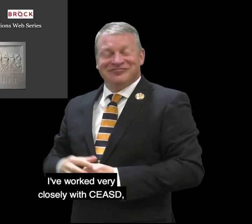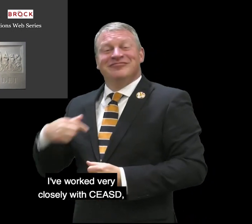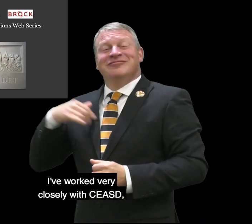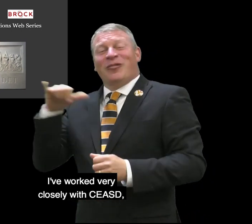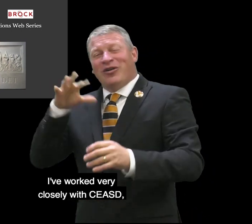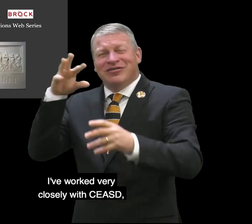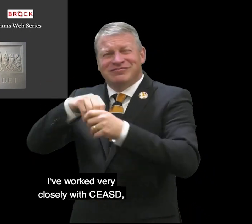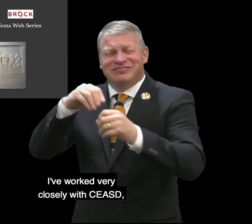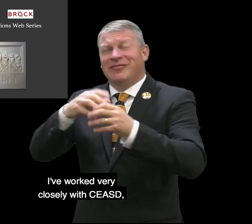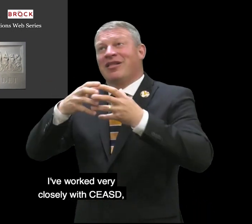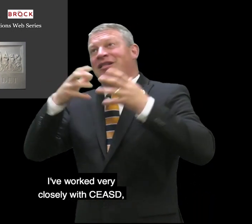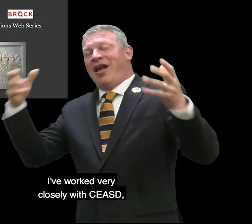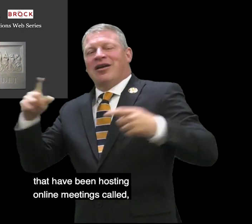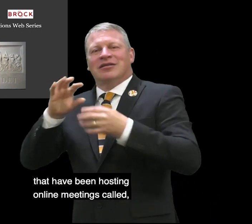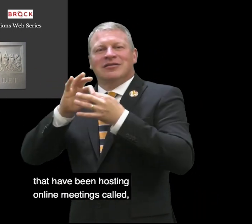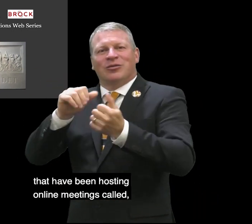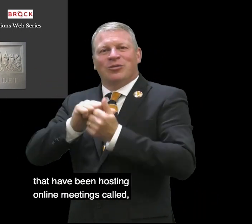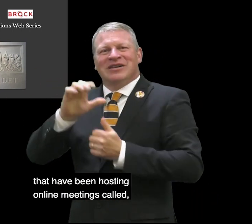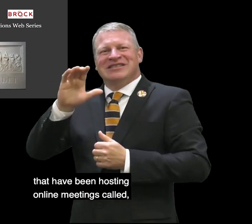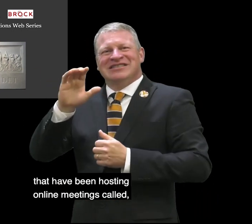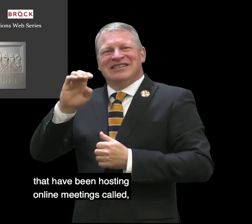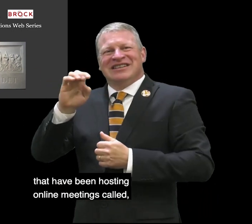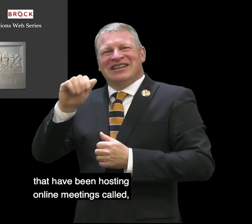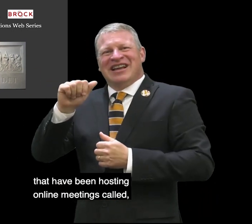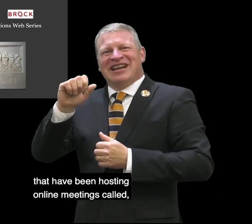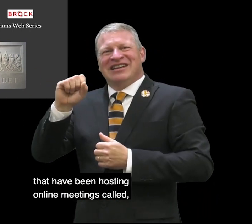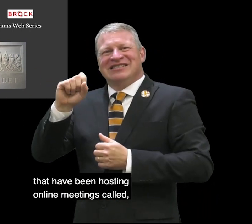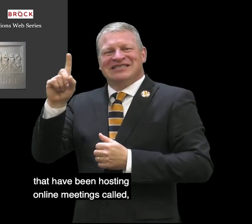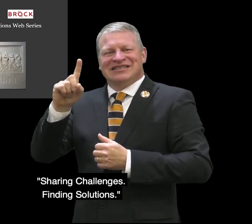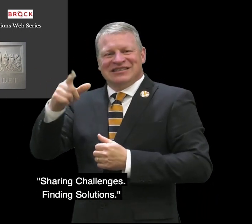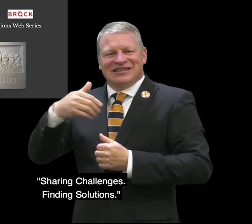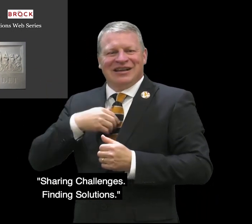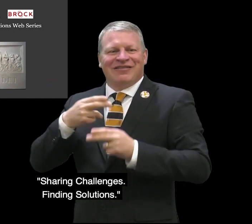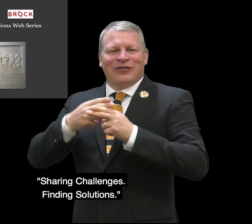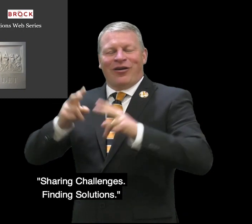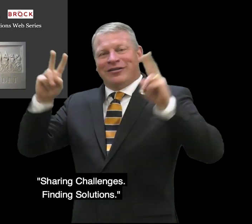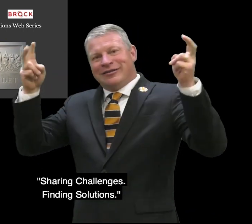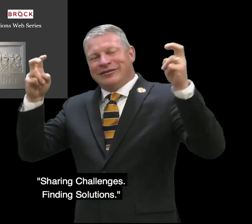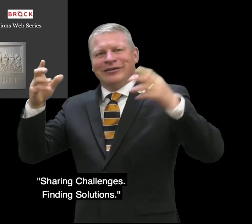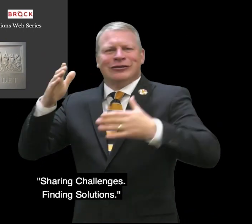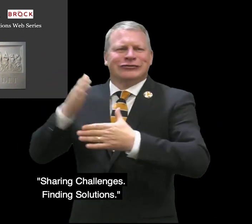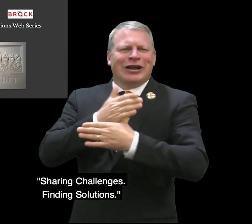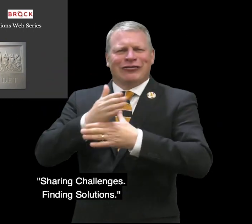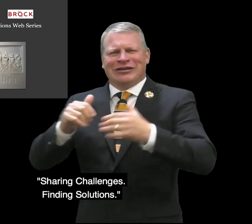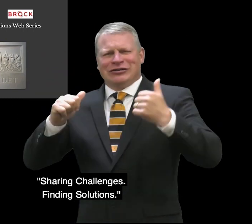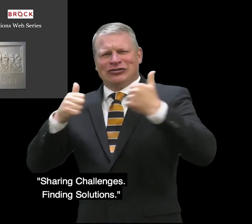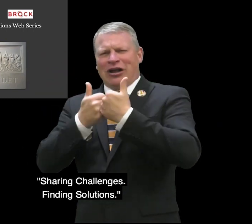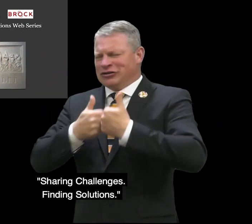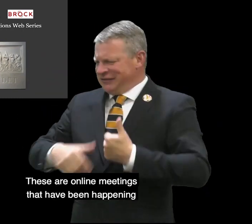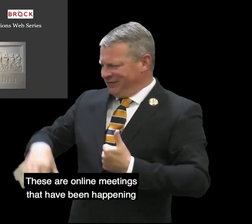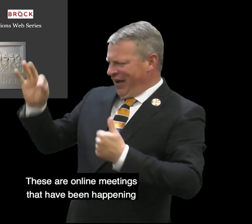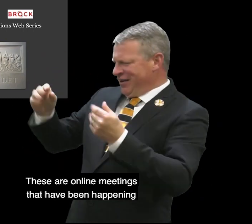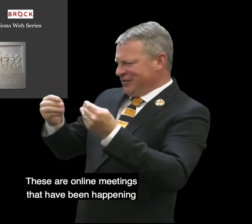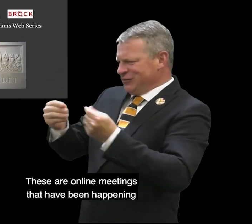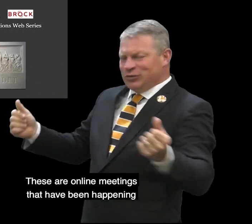be disappointed. I've worked very closely with CEASD that have been hosting online meetings called